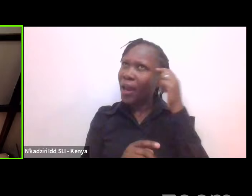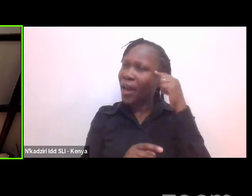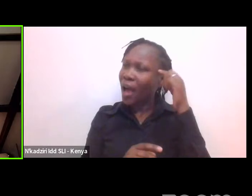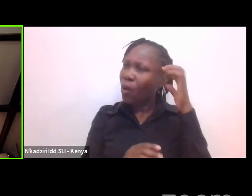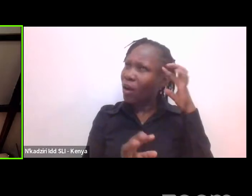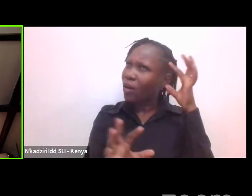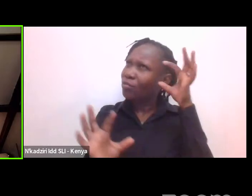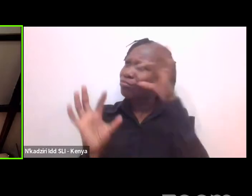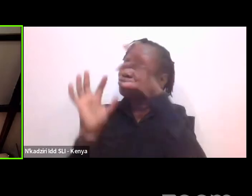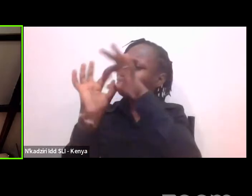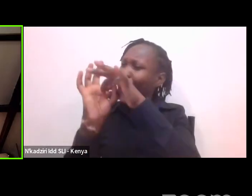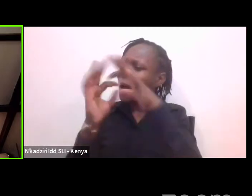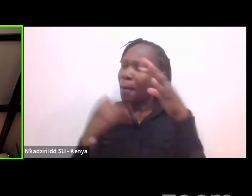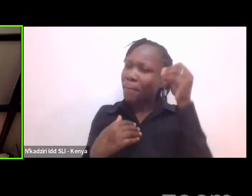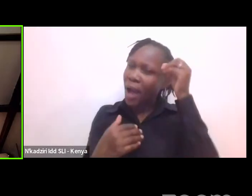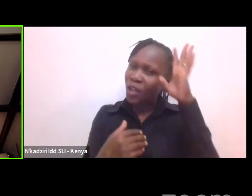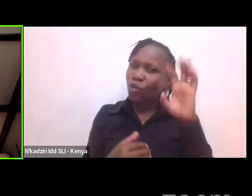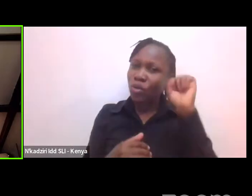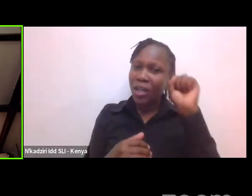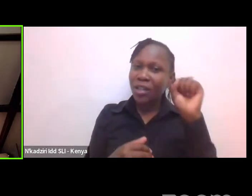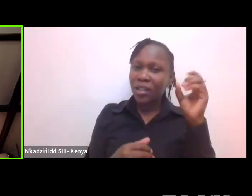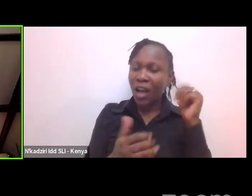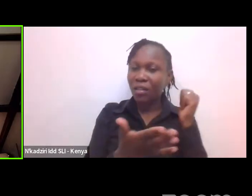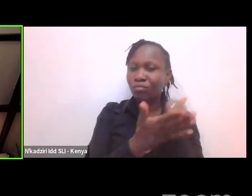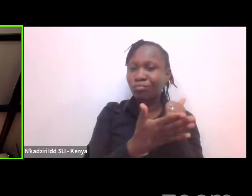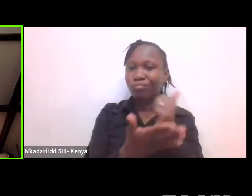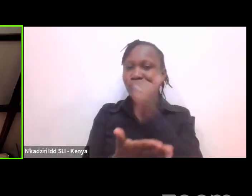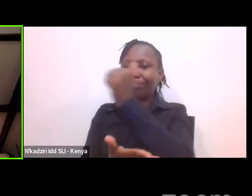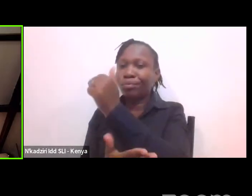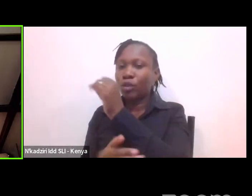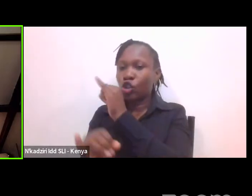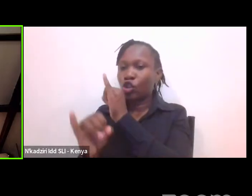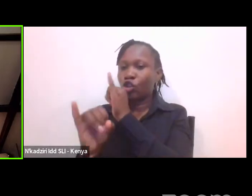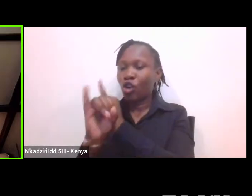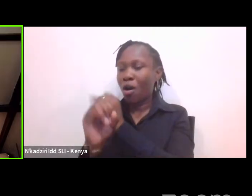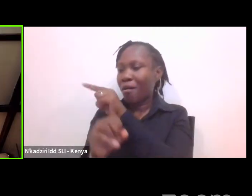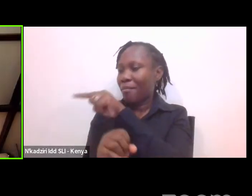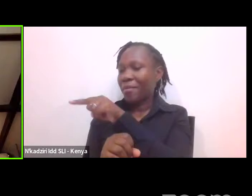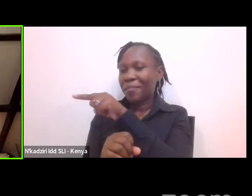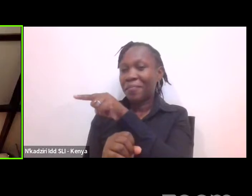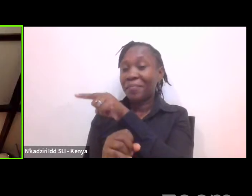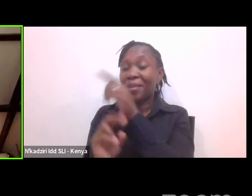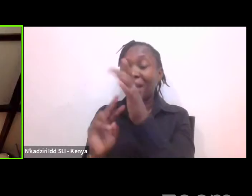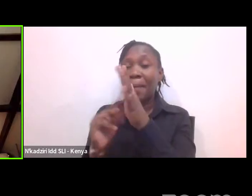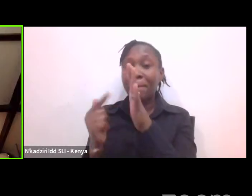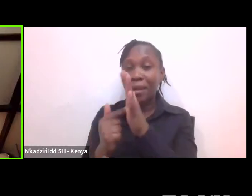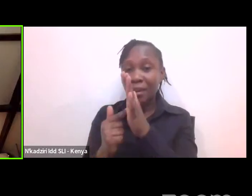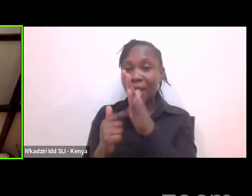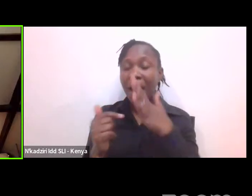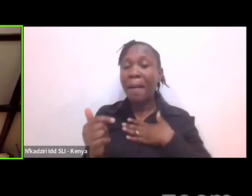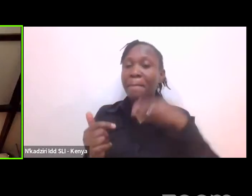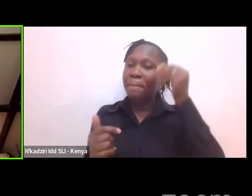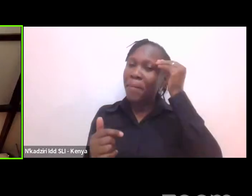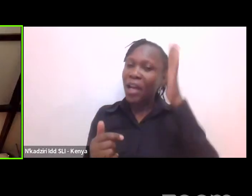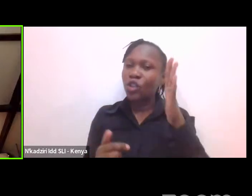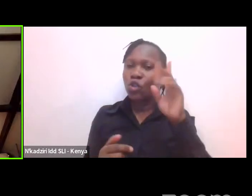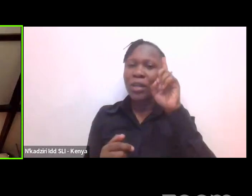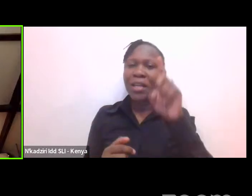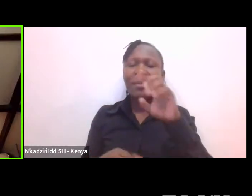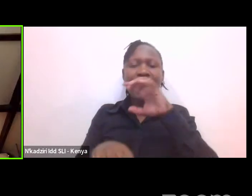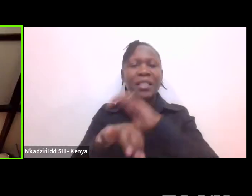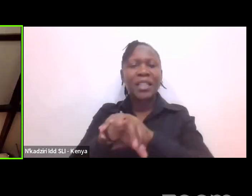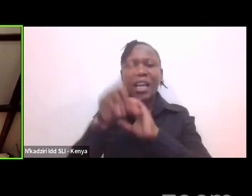have. Of course, my student needs to gain whatever skills and qualifications are required